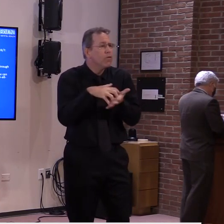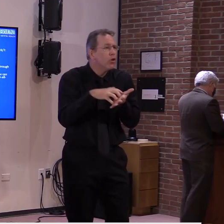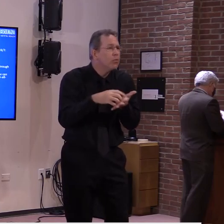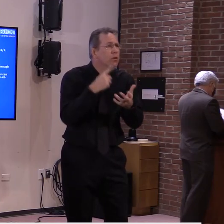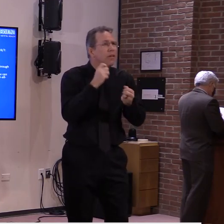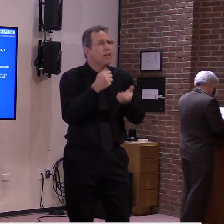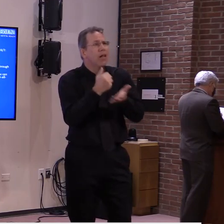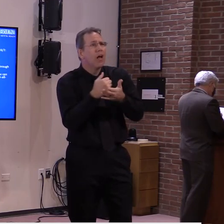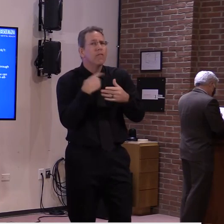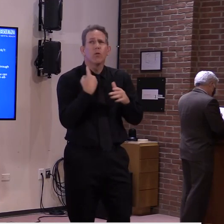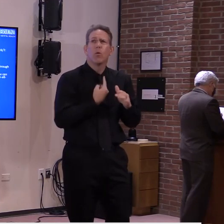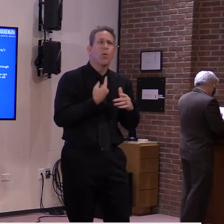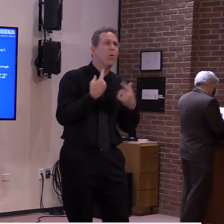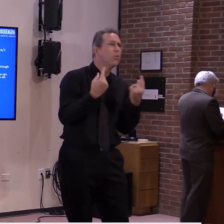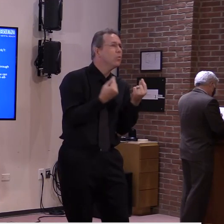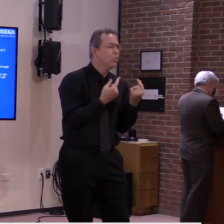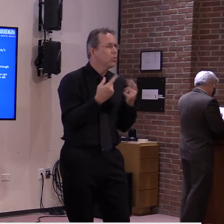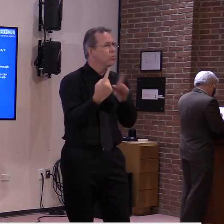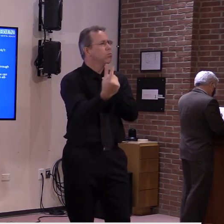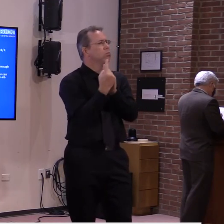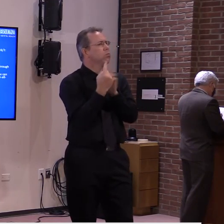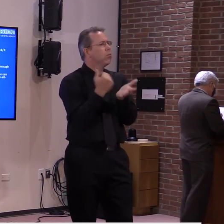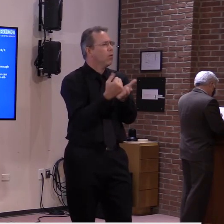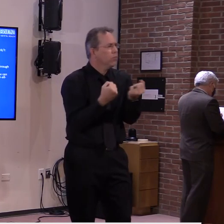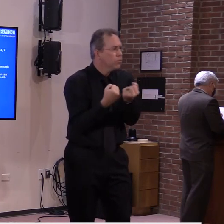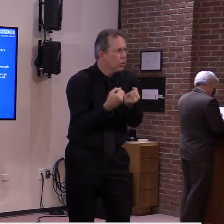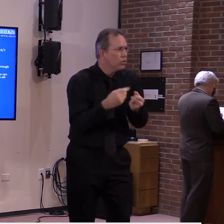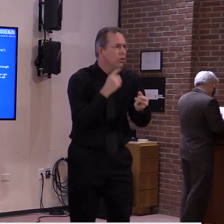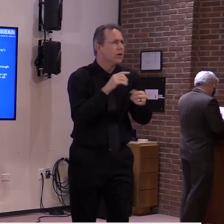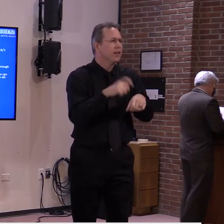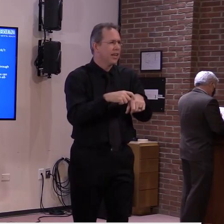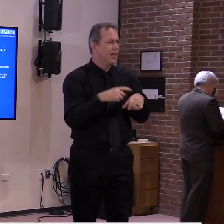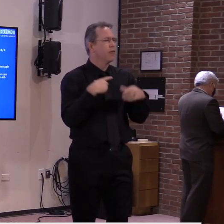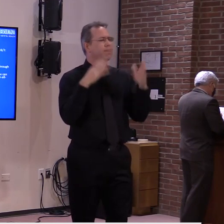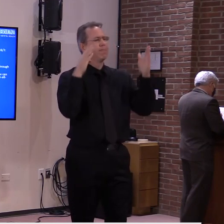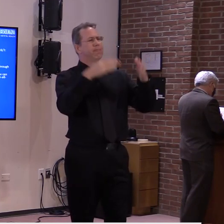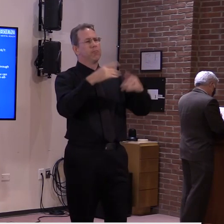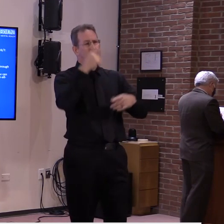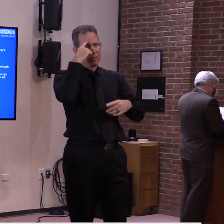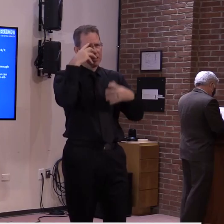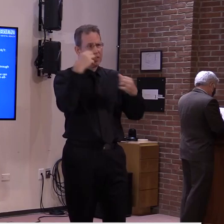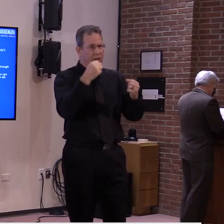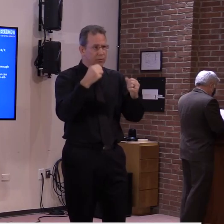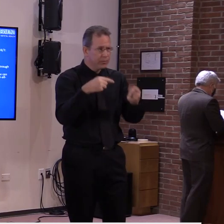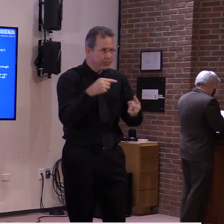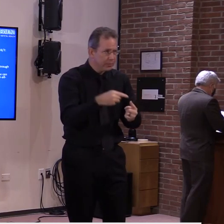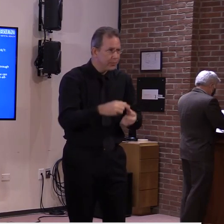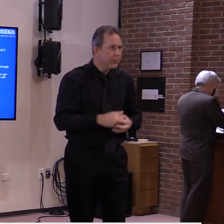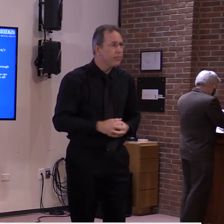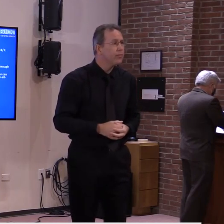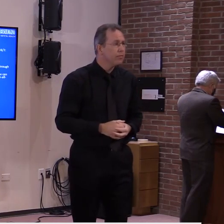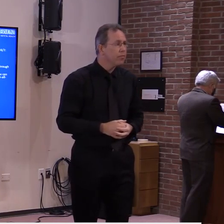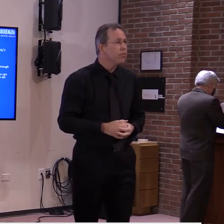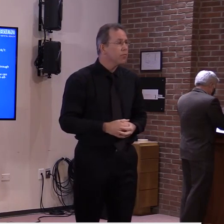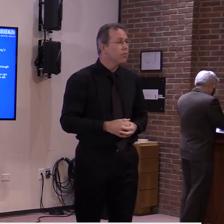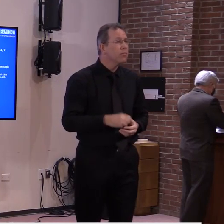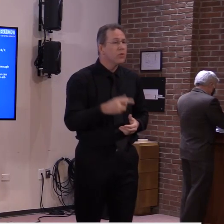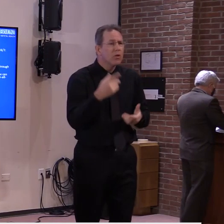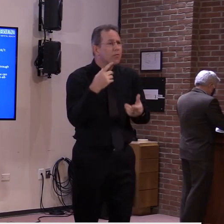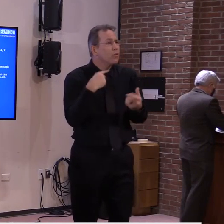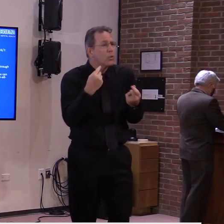important to focus our attention on our mental health and wellness and to be checking on those that we care about. The perseverance